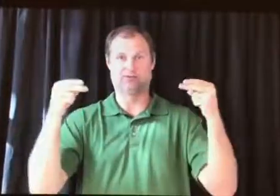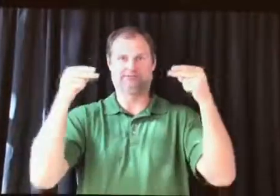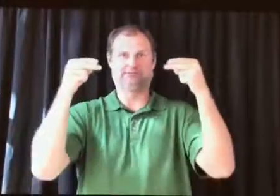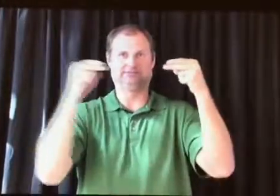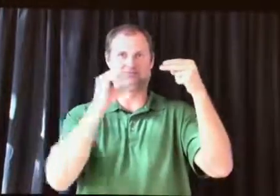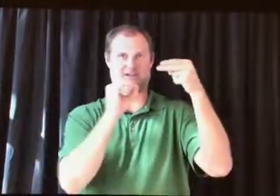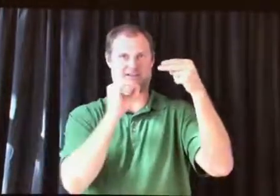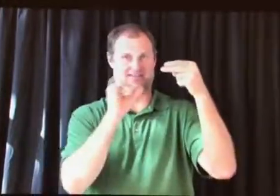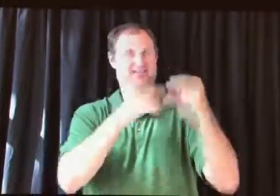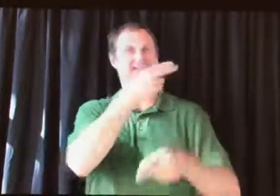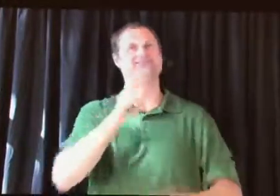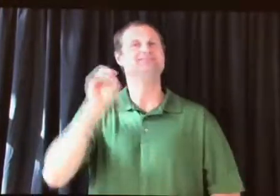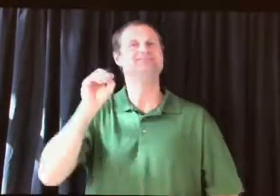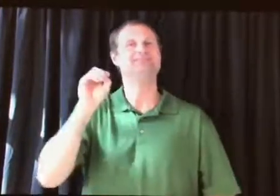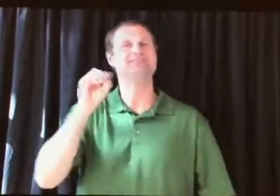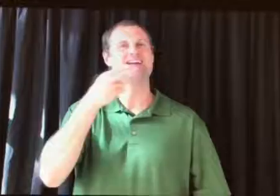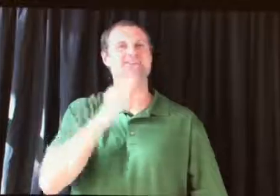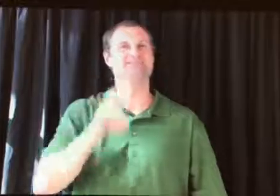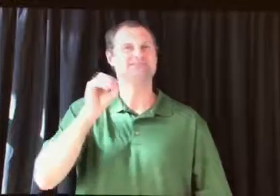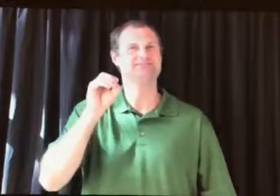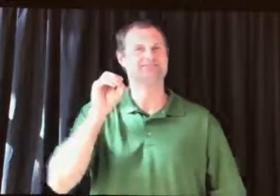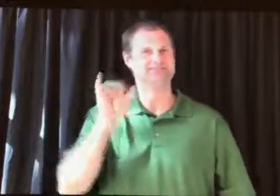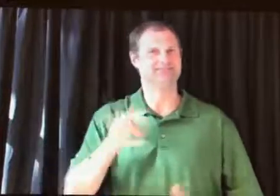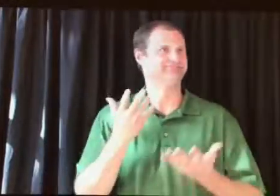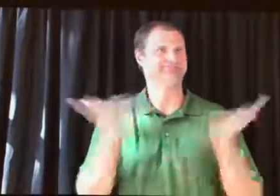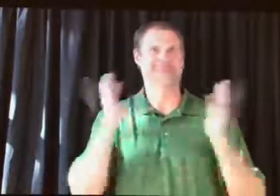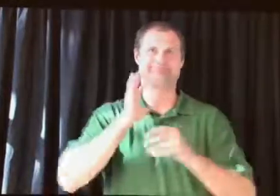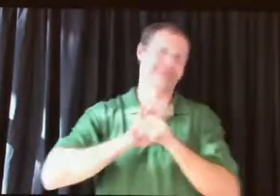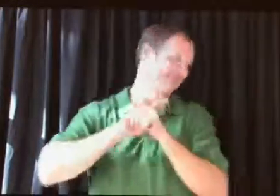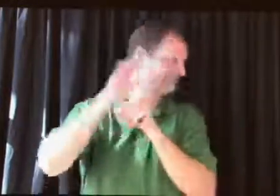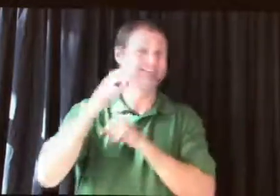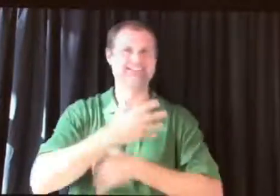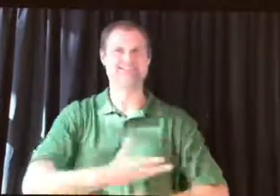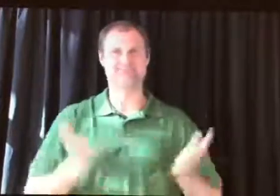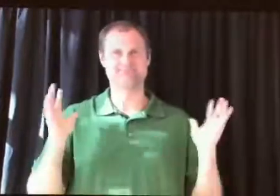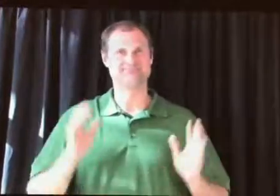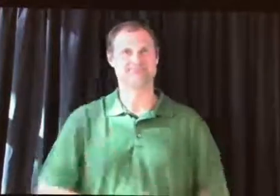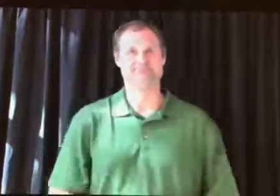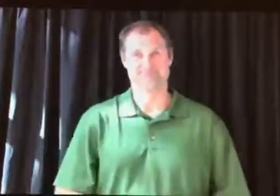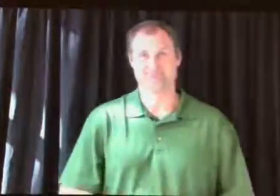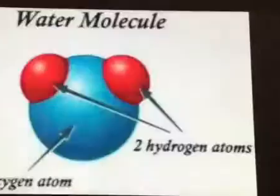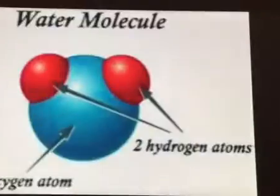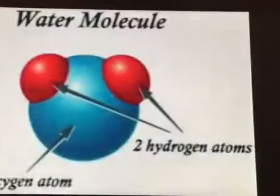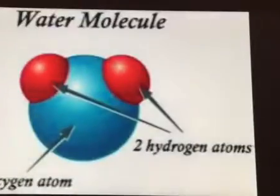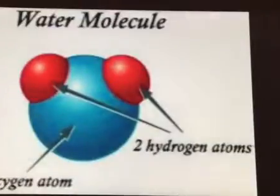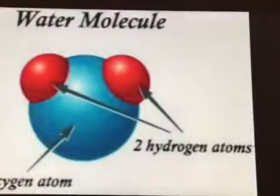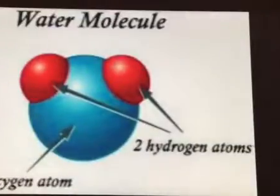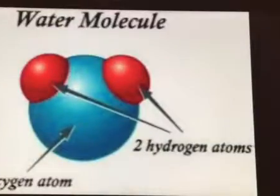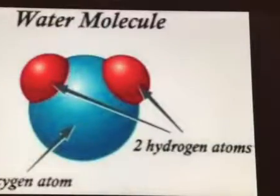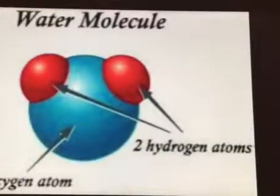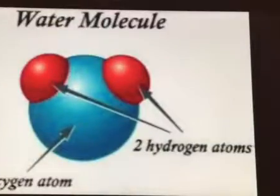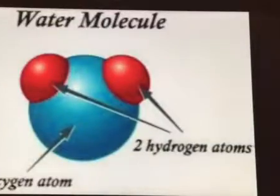of the oxygen, and together they make H2O for a stable molecule, as you can see